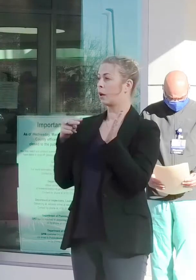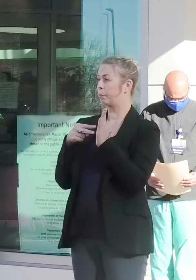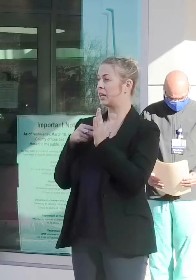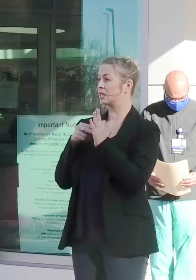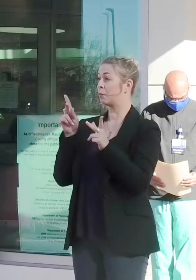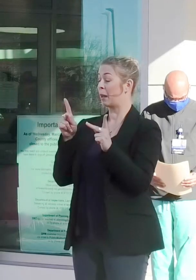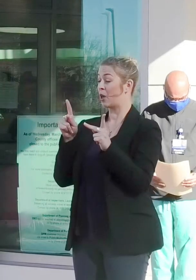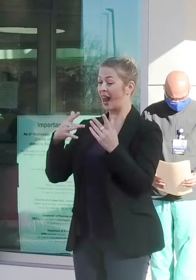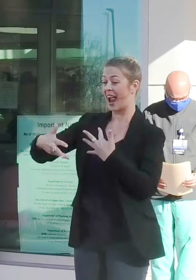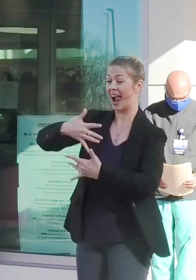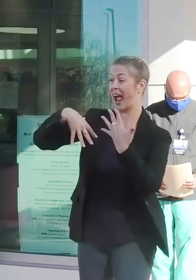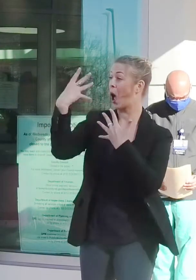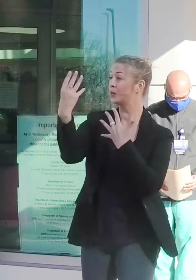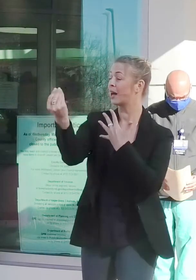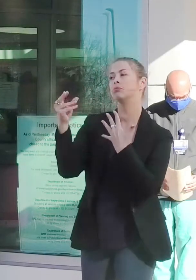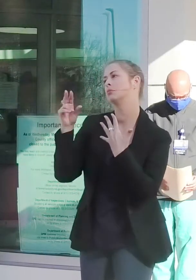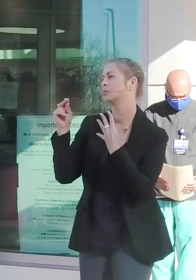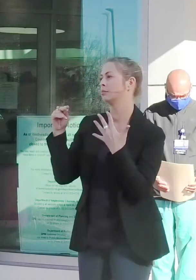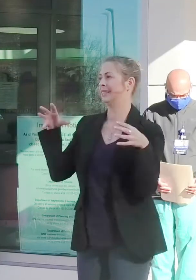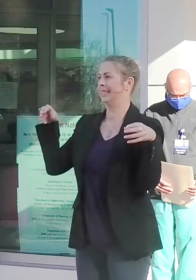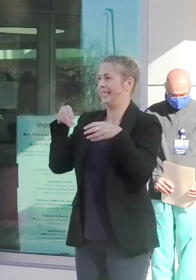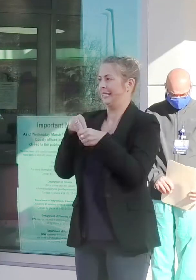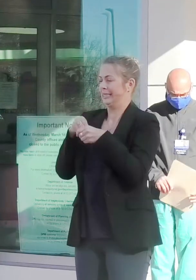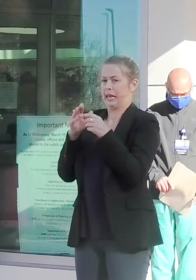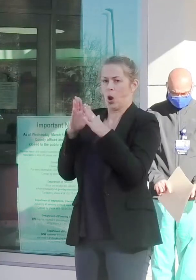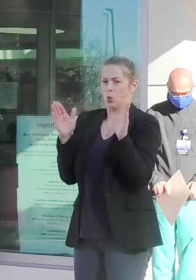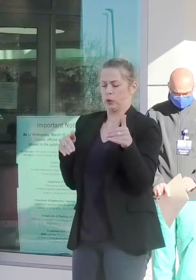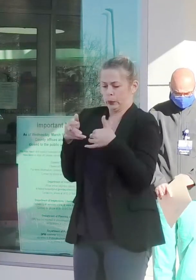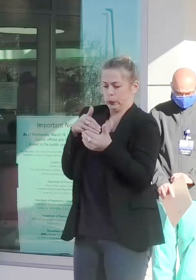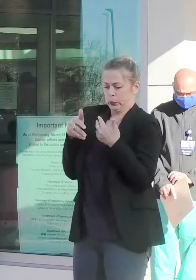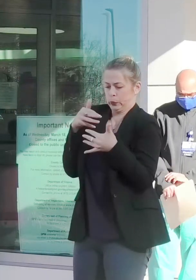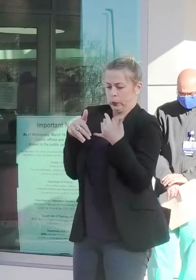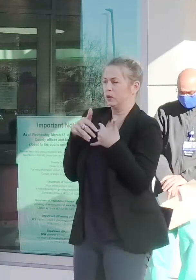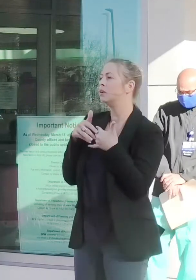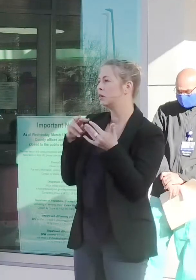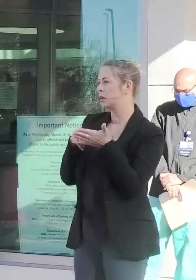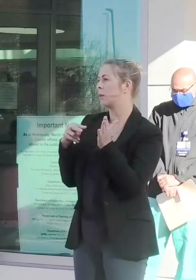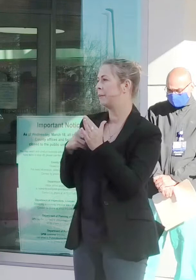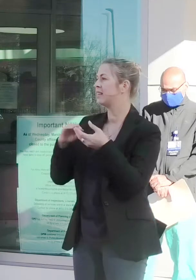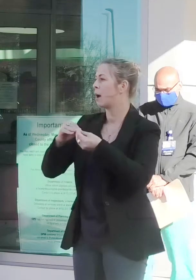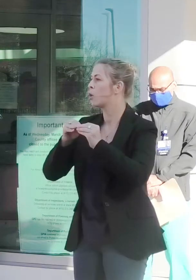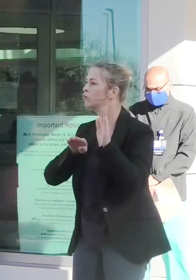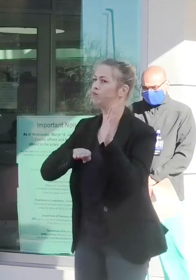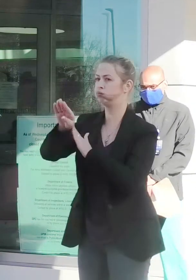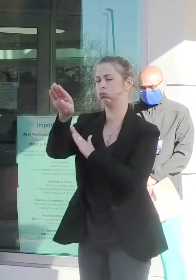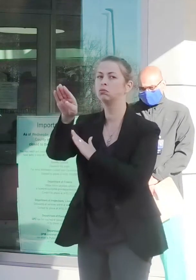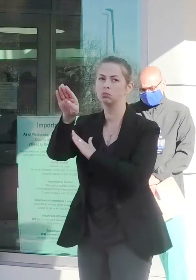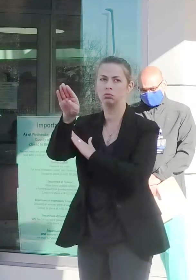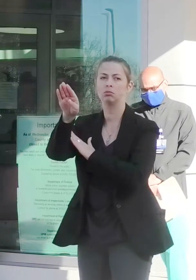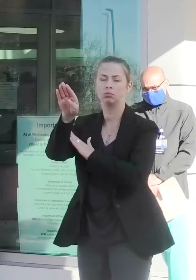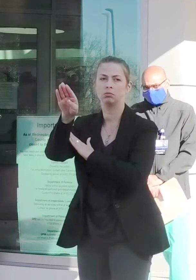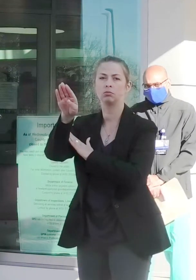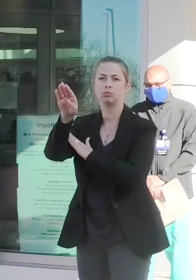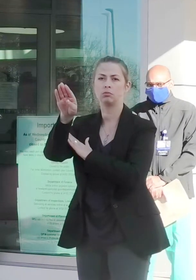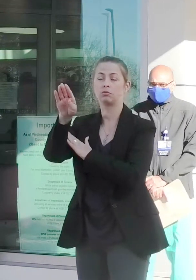fierce surge of cases. To date, we have